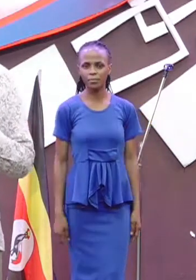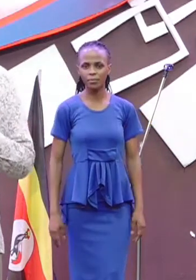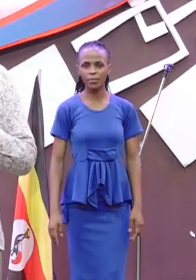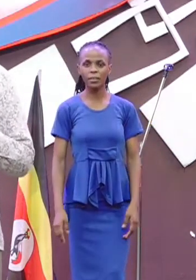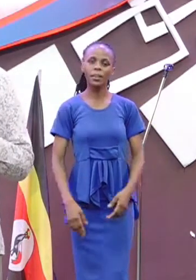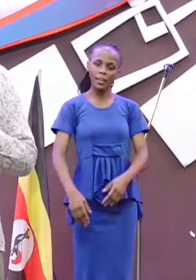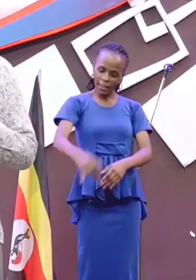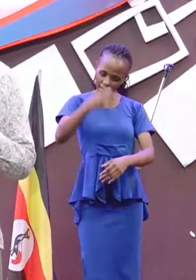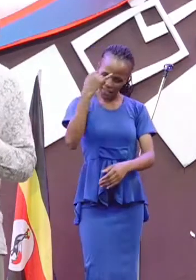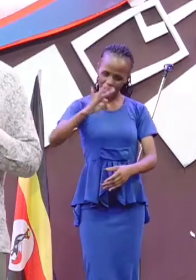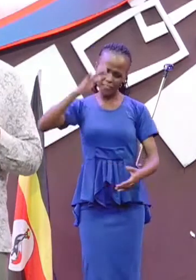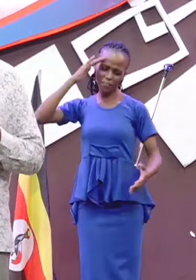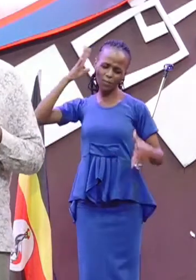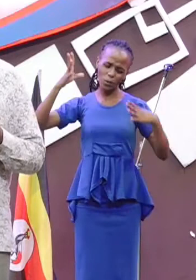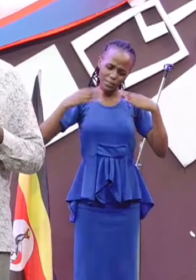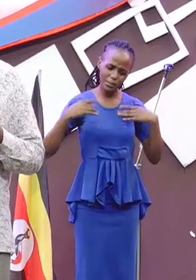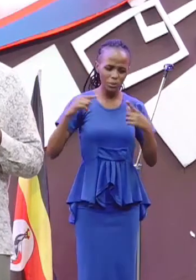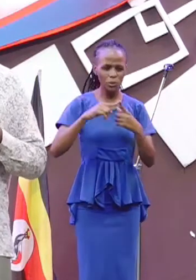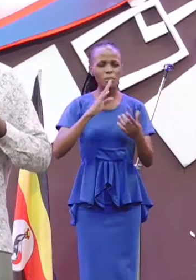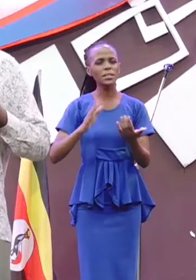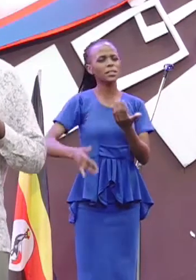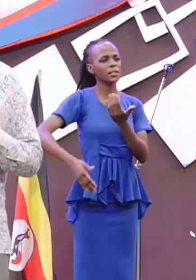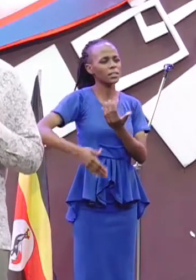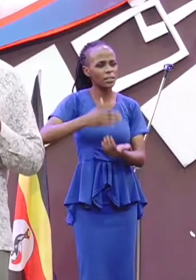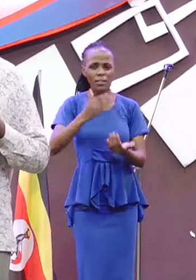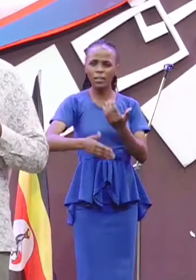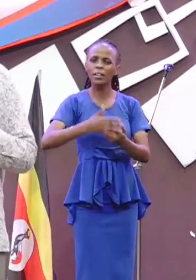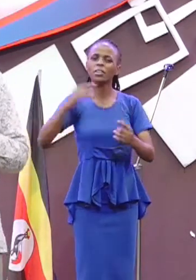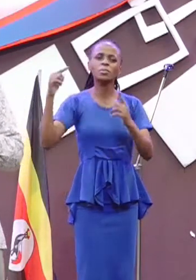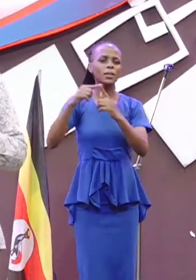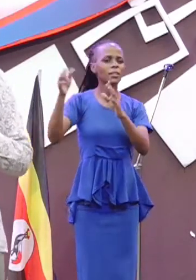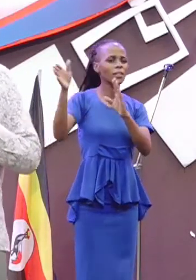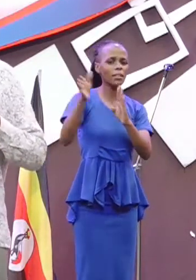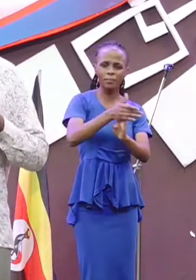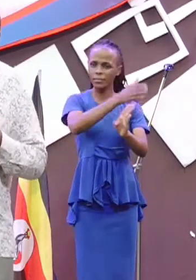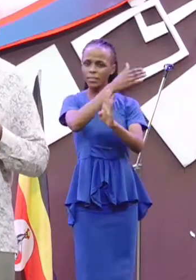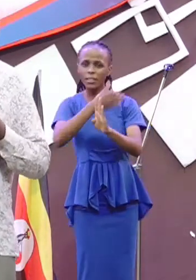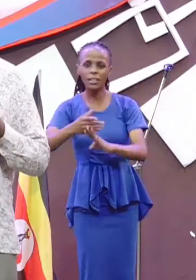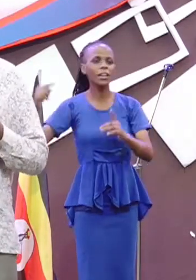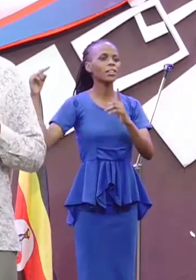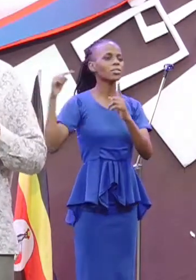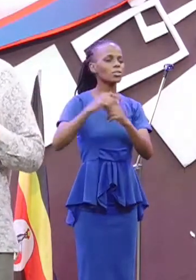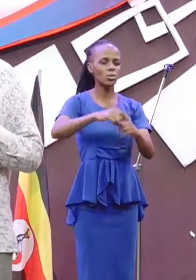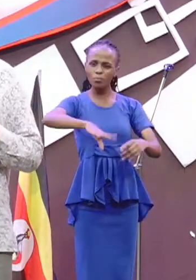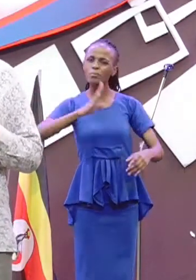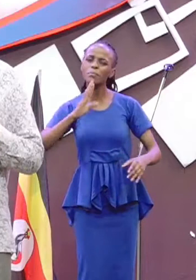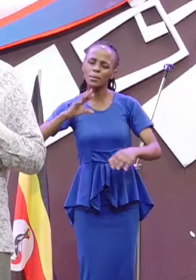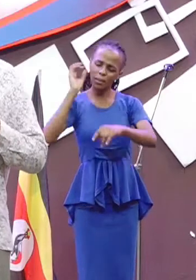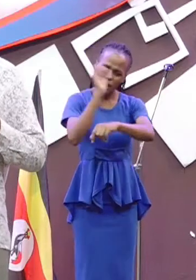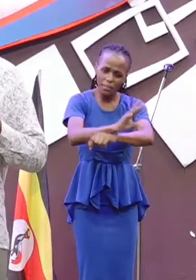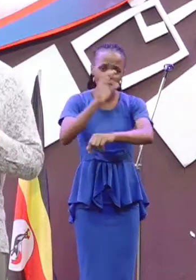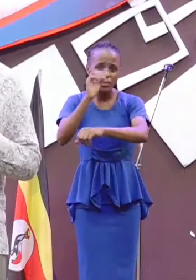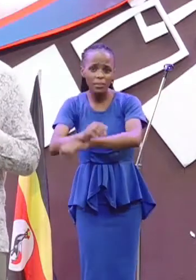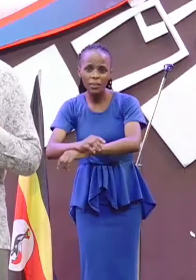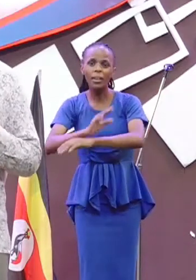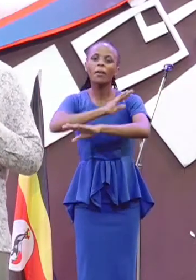bad. Naye bw'onokkiriza okulerebwa, but if you accept to be nurtured, okulunganizibwa, to be corrected, okugambibwako, to be told unto what is